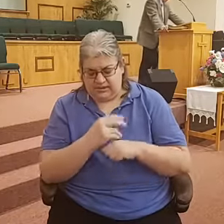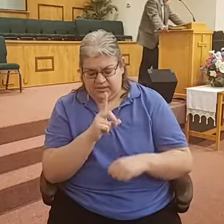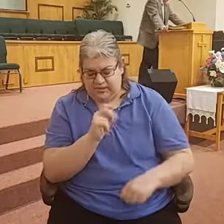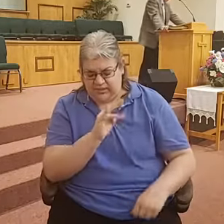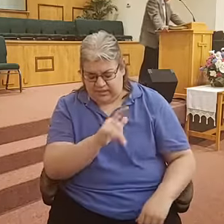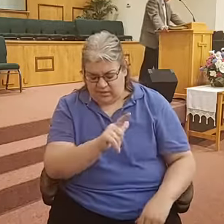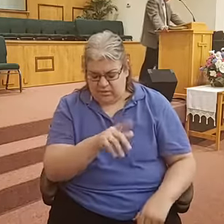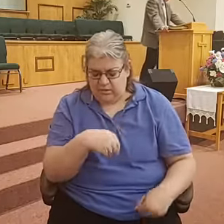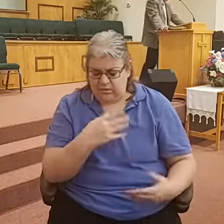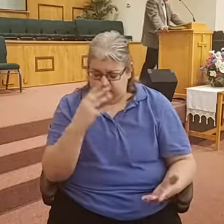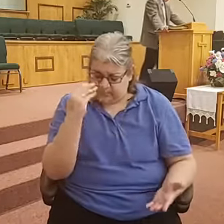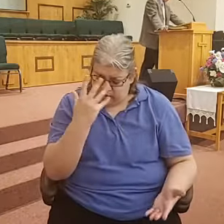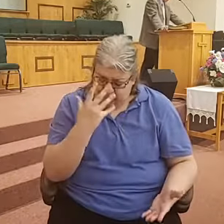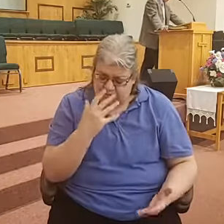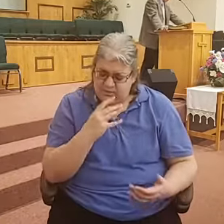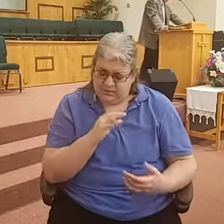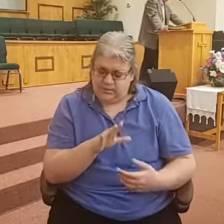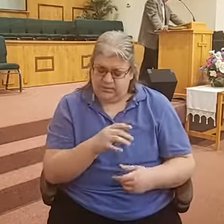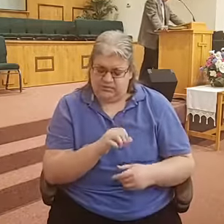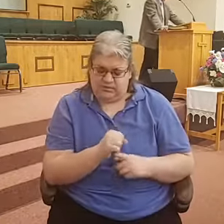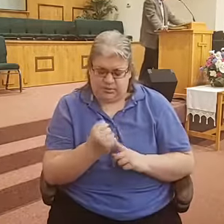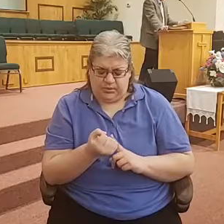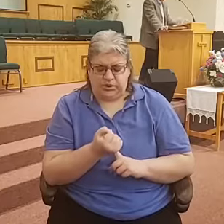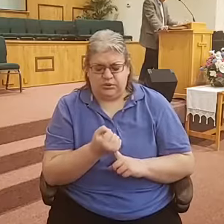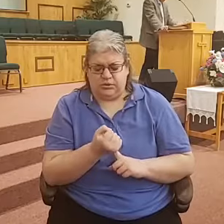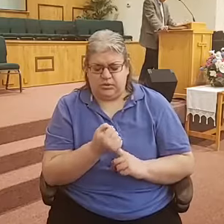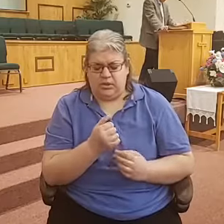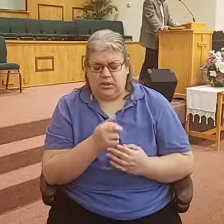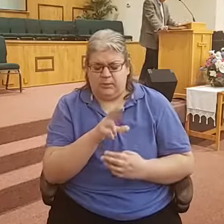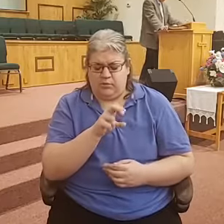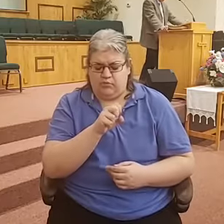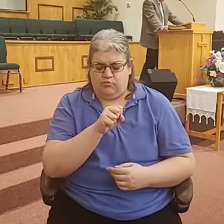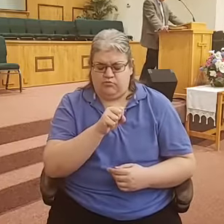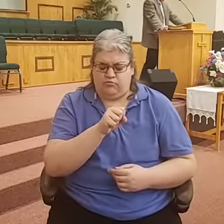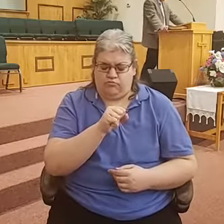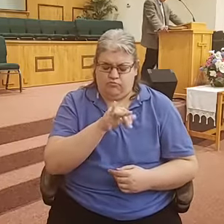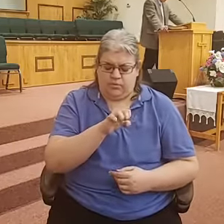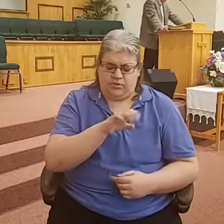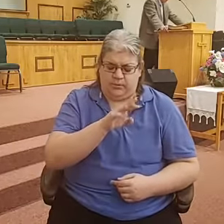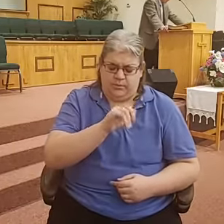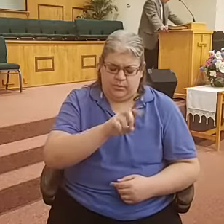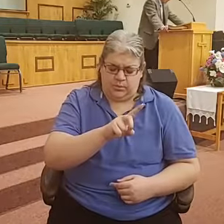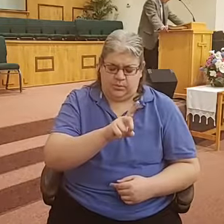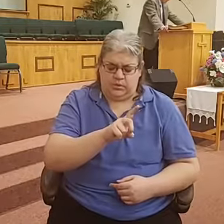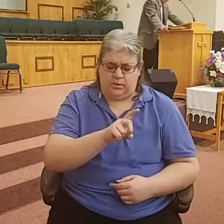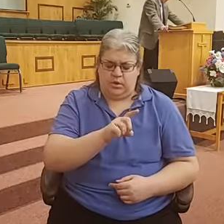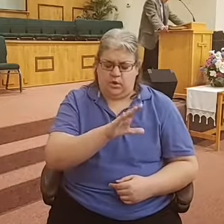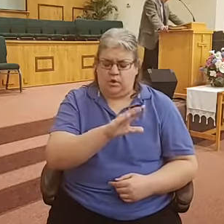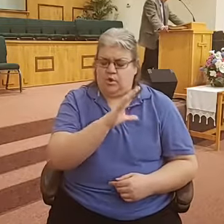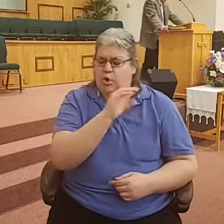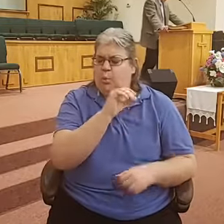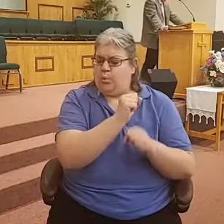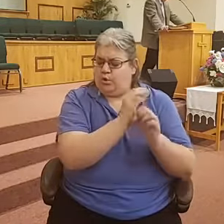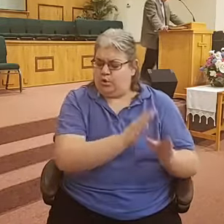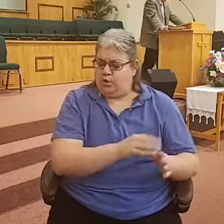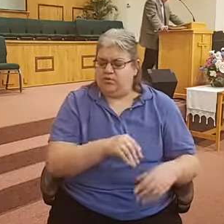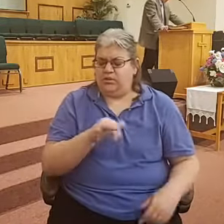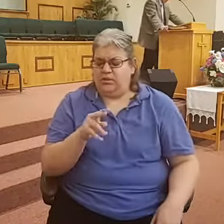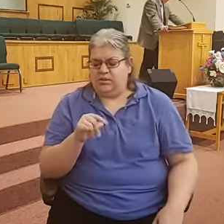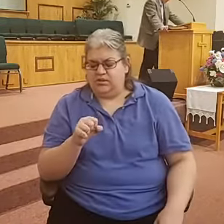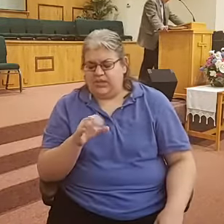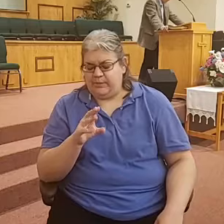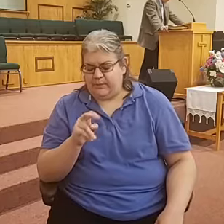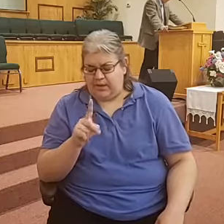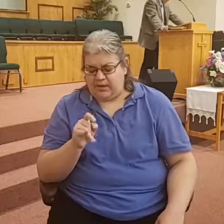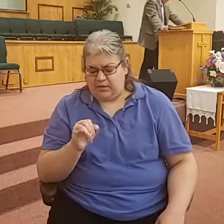grace concerning his situation. Help Rosie Baldwin's co-workers, James McIntyre for health, and Richard Morrison